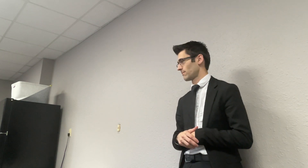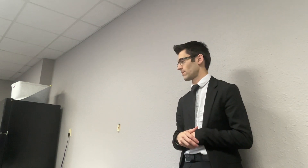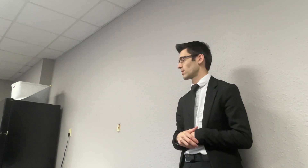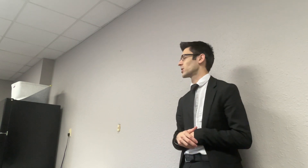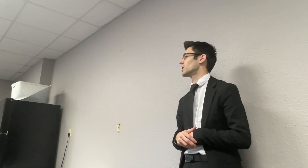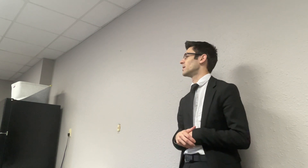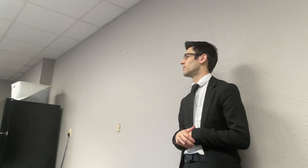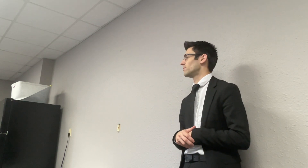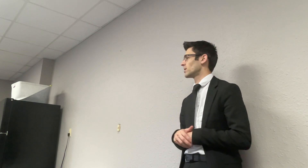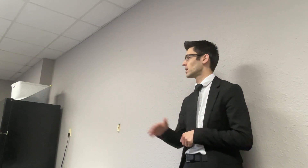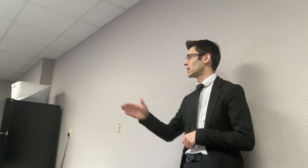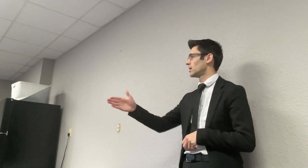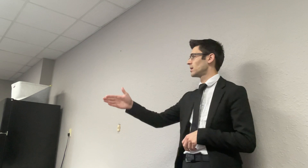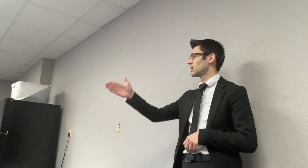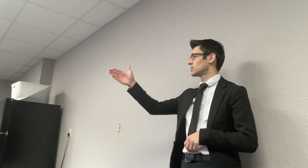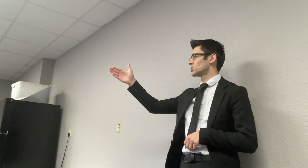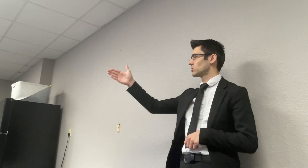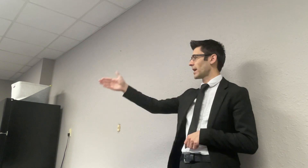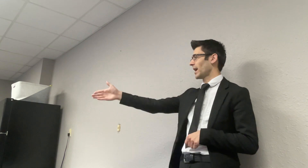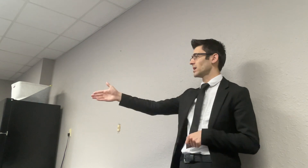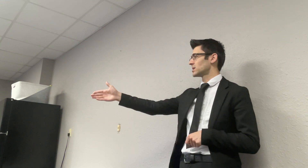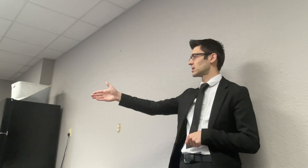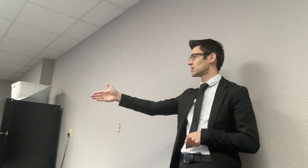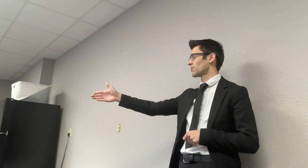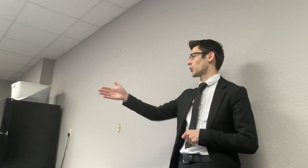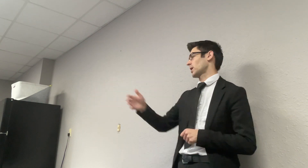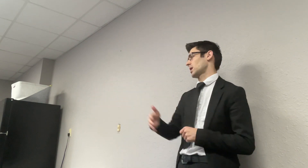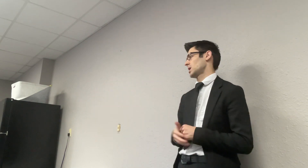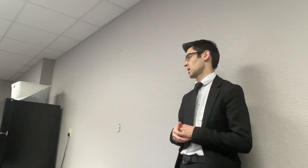Very good, very good. Let's do 8:30.